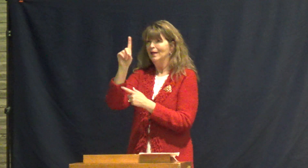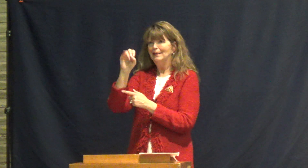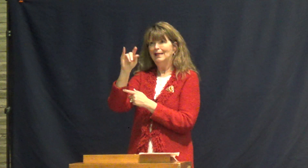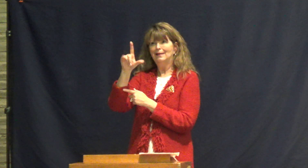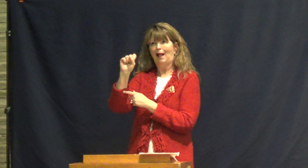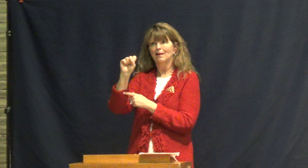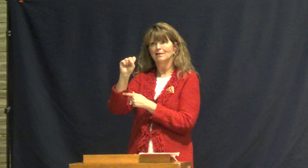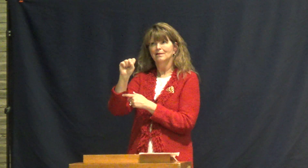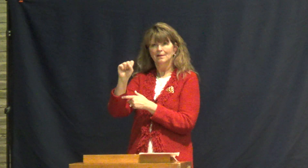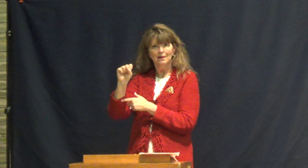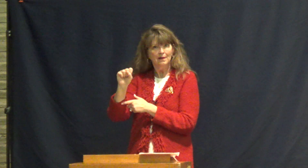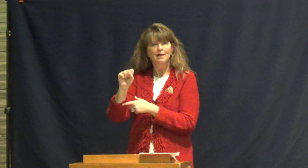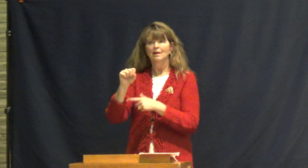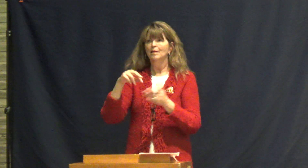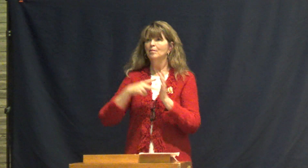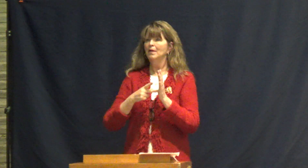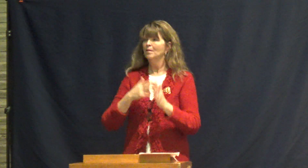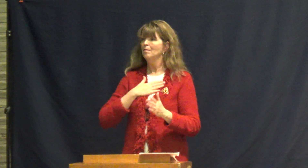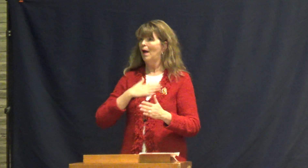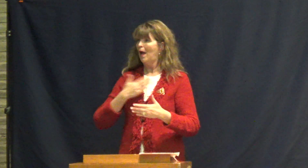That makes my birth story